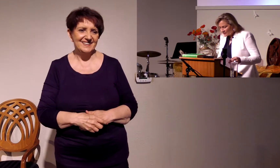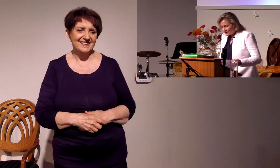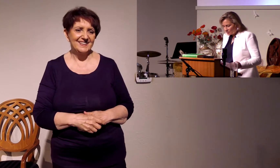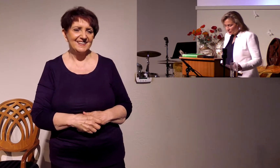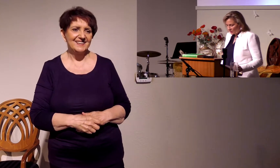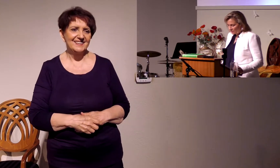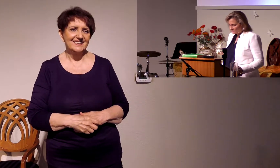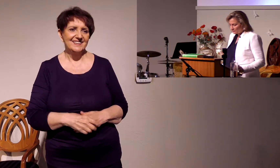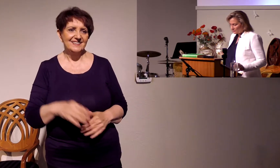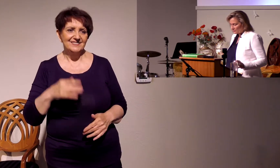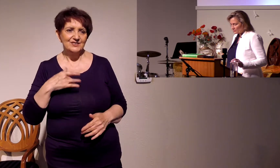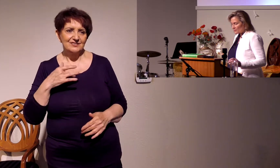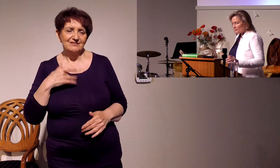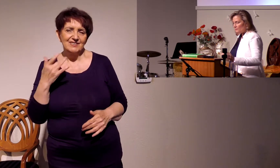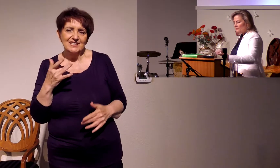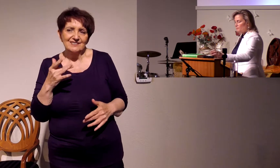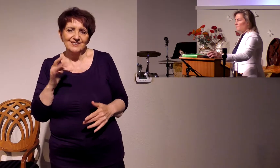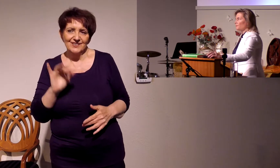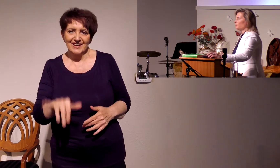Just feel into it.